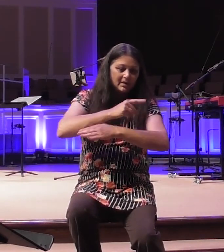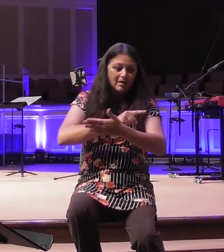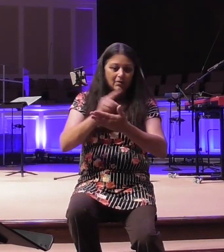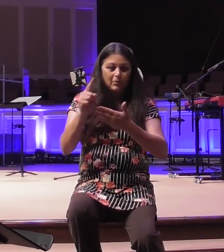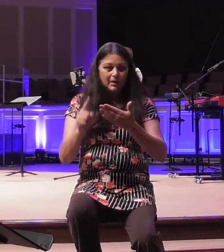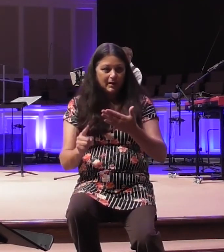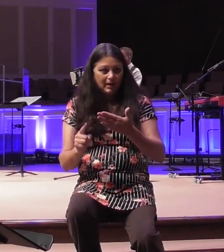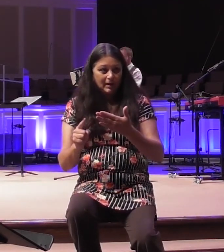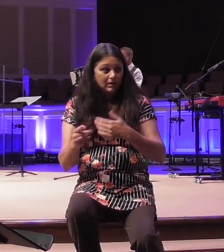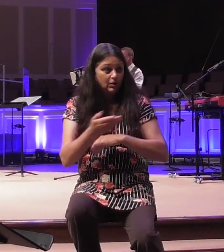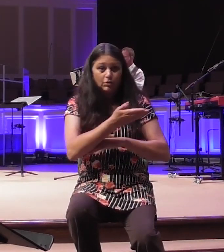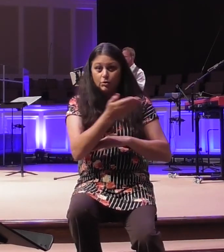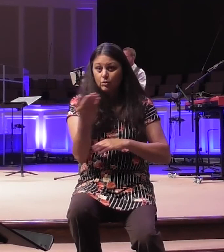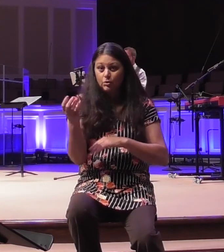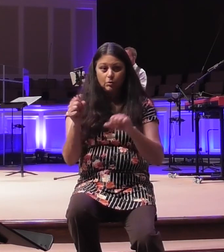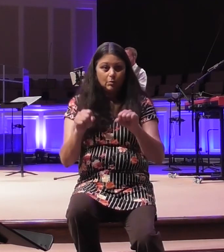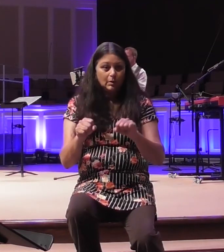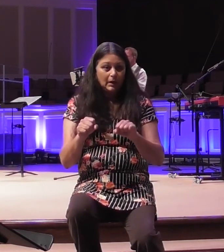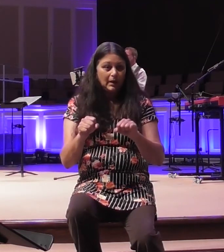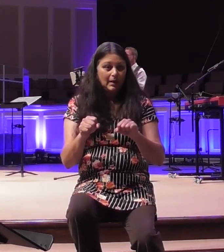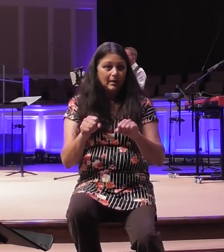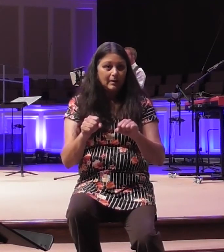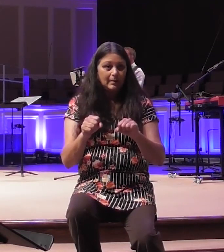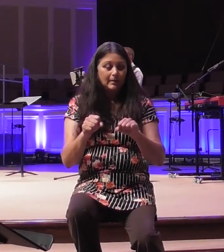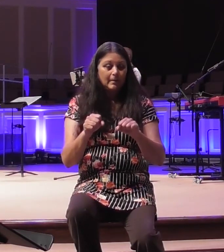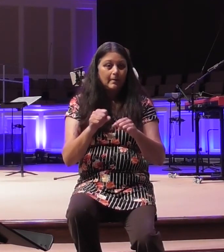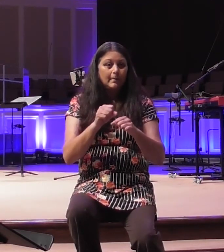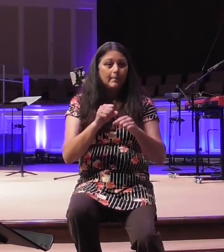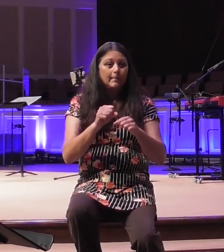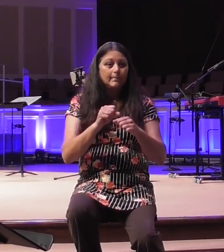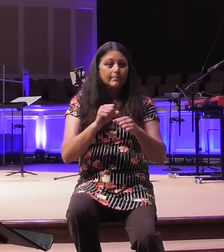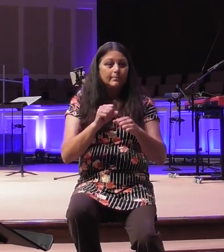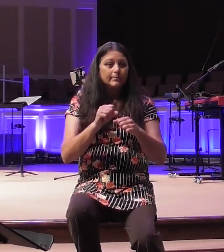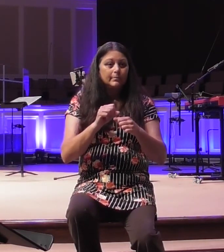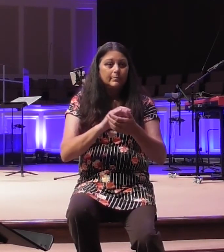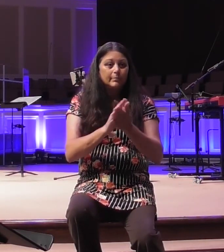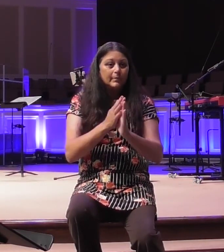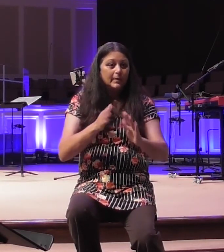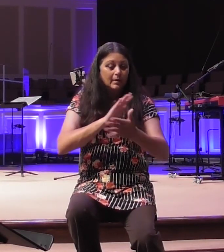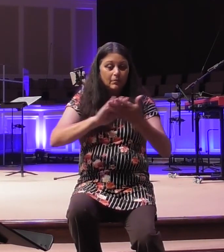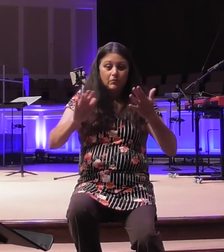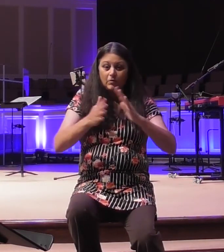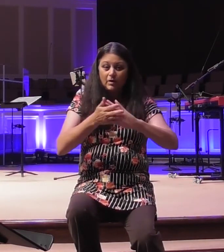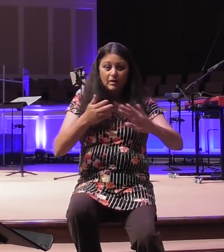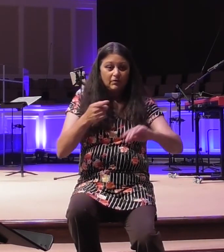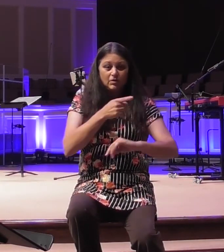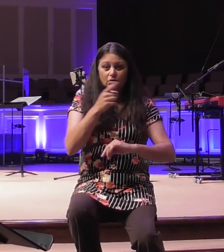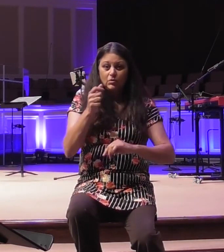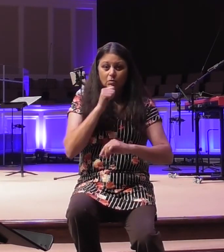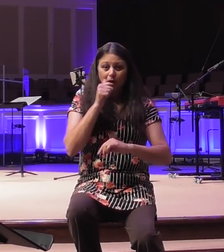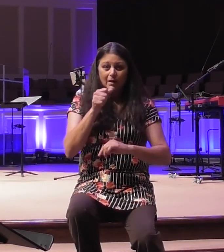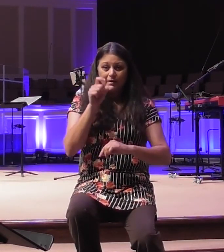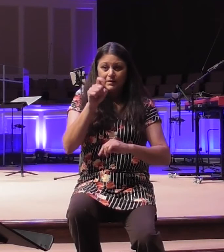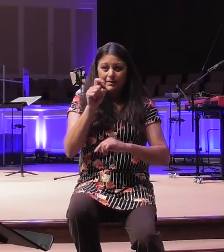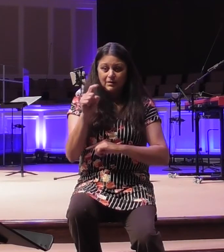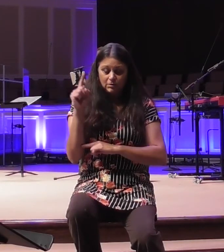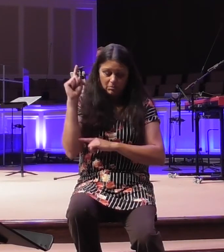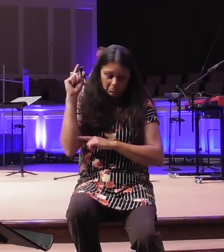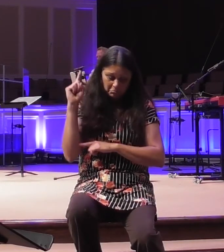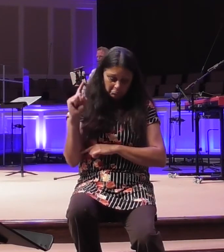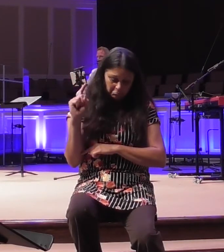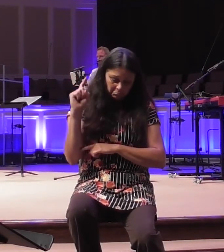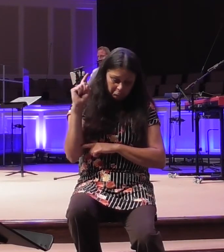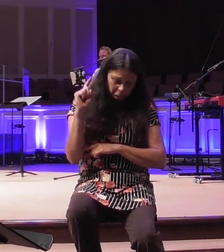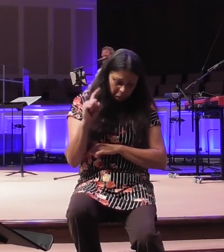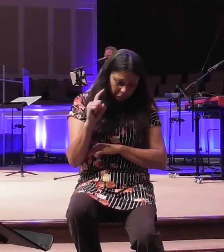free. You can have the hope of heaven. You can know what happens to you after you die. You don't have to walk around anymore in shame and guilt.